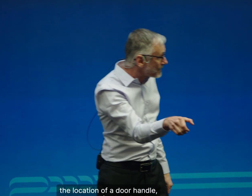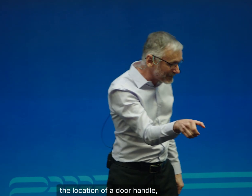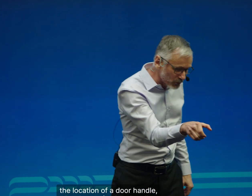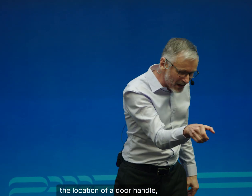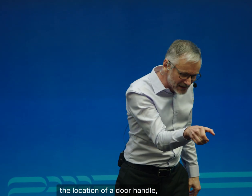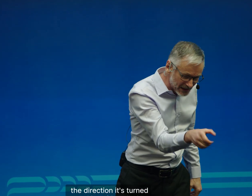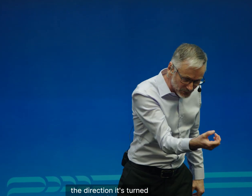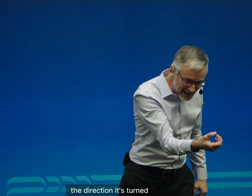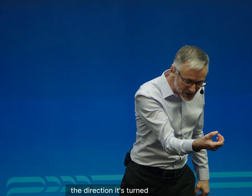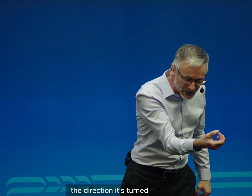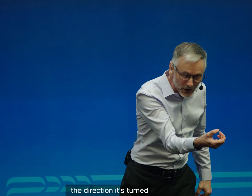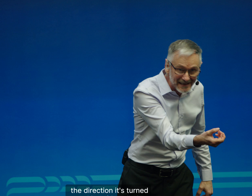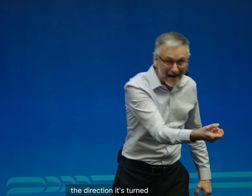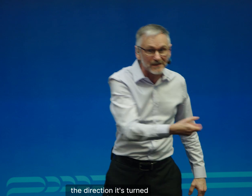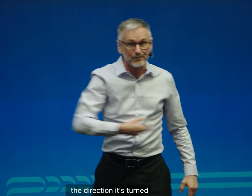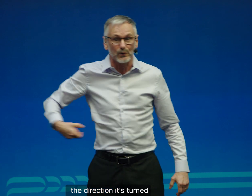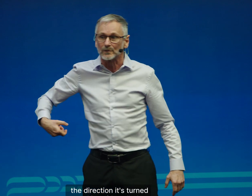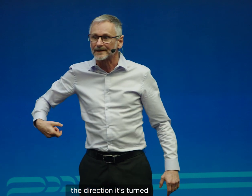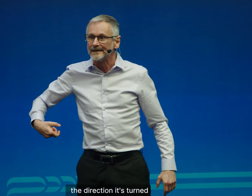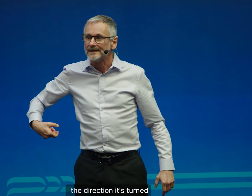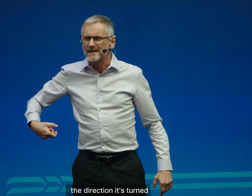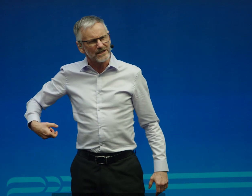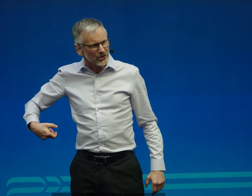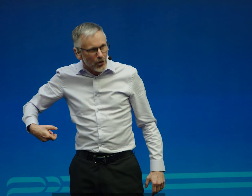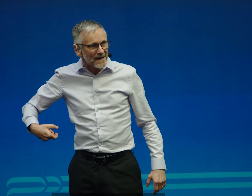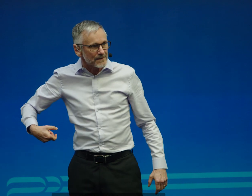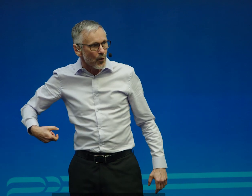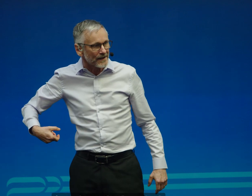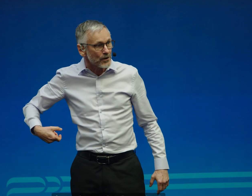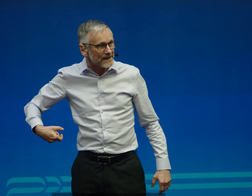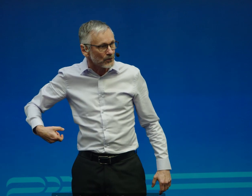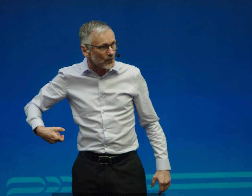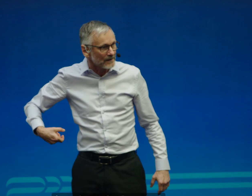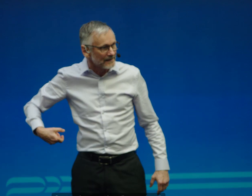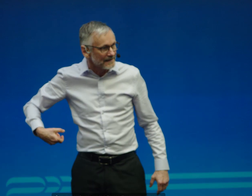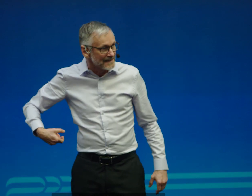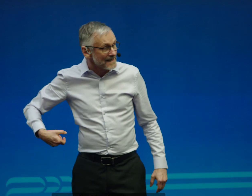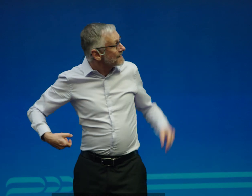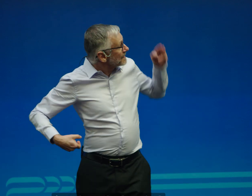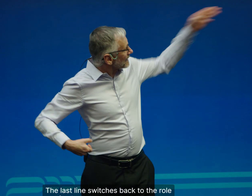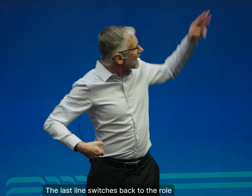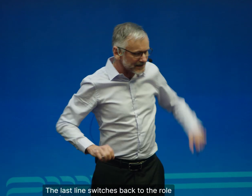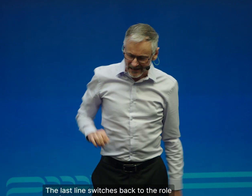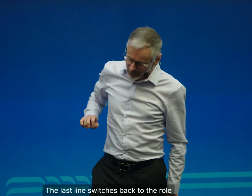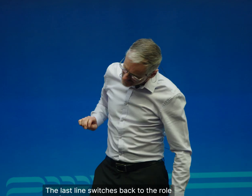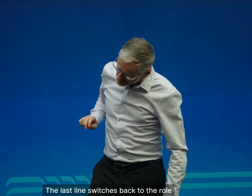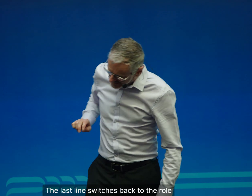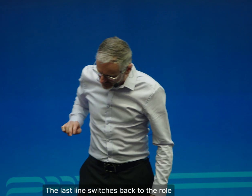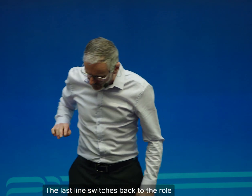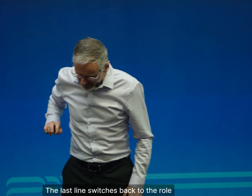of a door handle, the direction it's turned and how it's pulled. So much more than open door. The last line switches back to the role of a